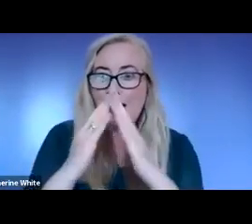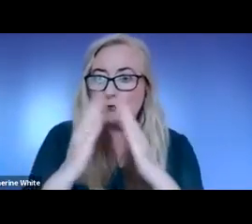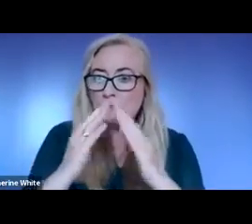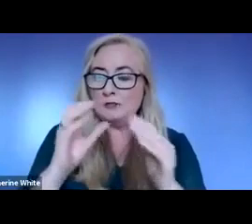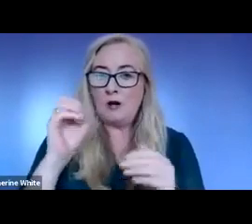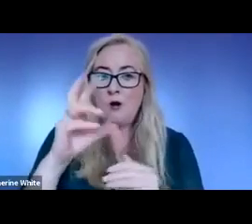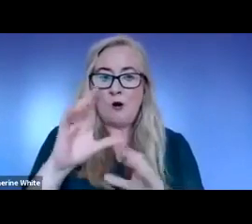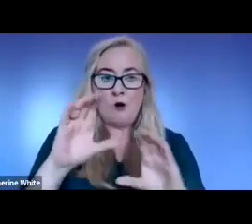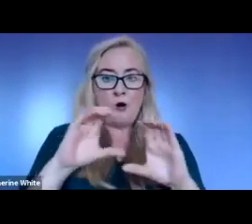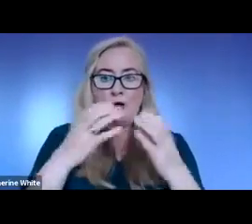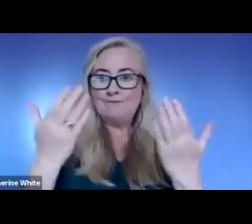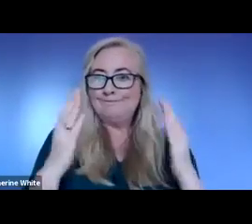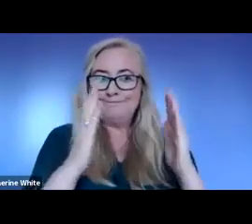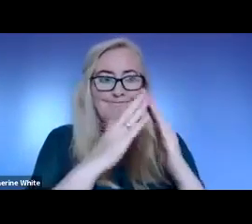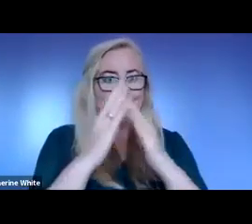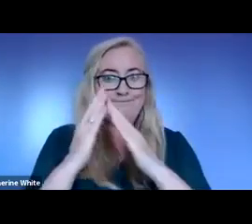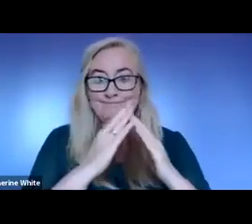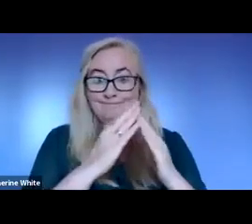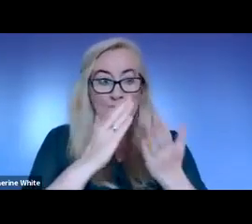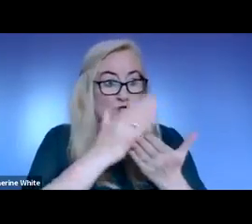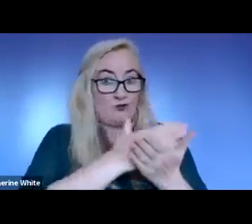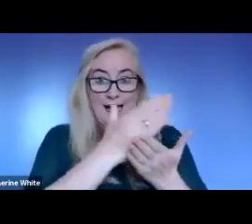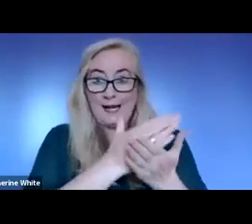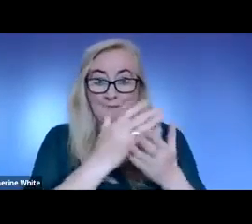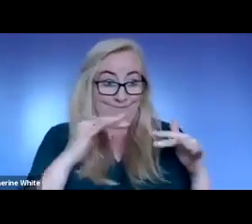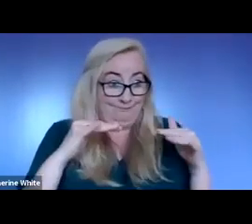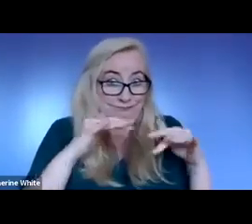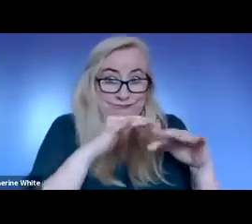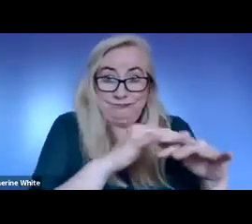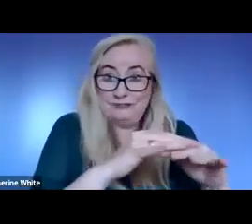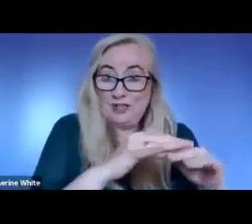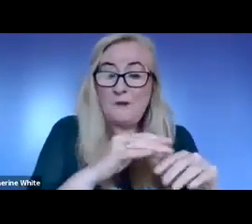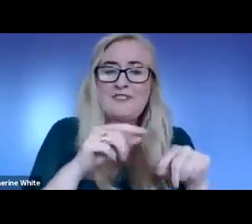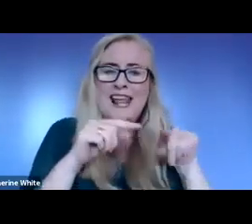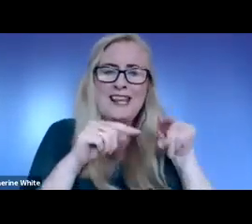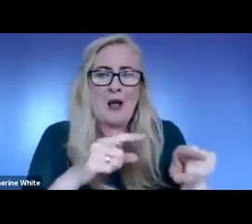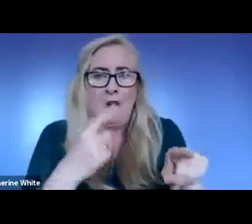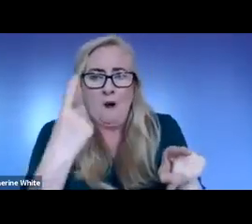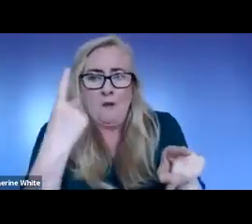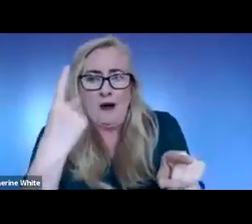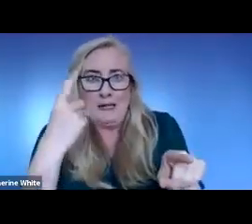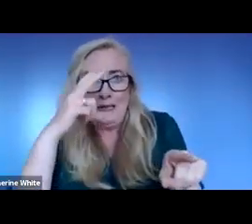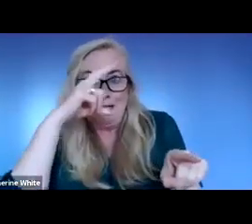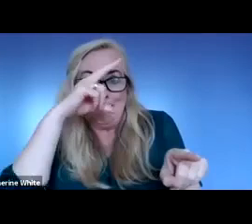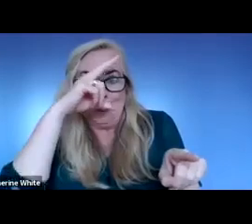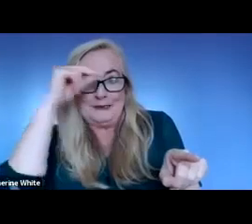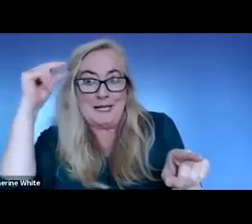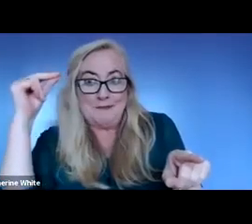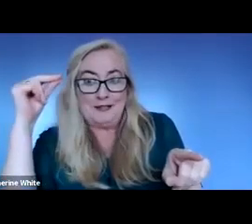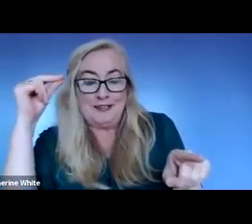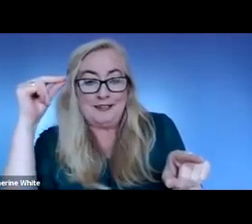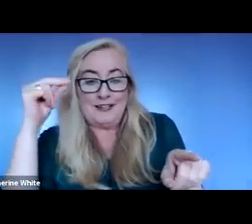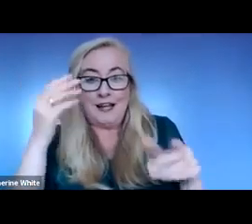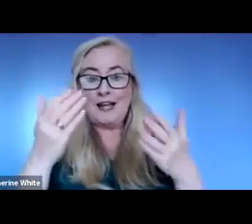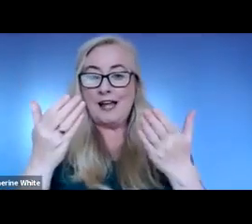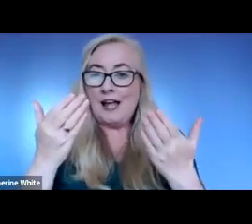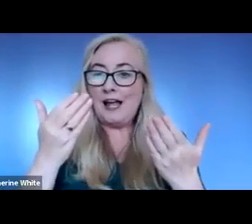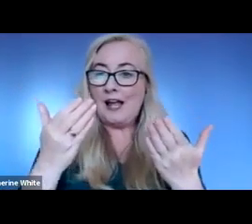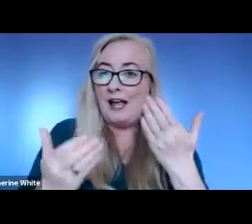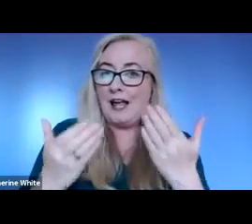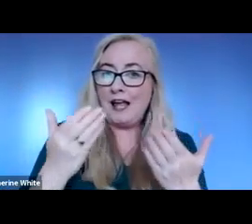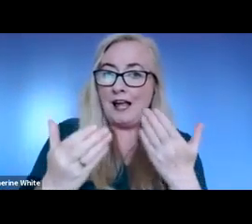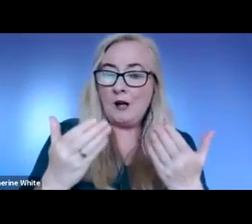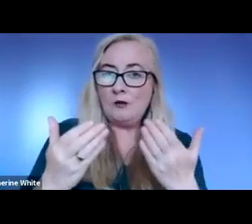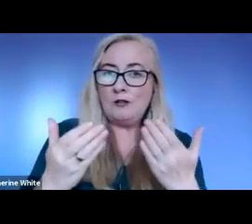in communal establishments. That, you know, it's just a small snapshot of, you know, where a